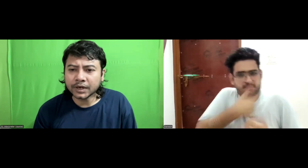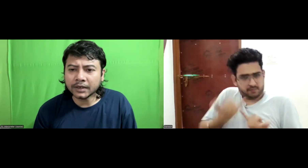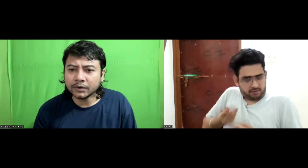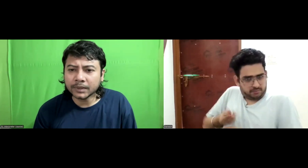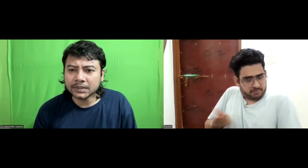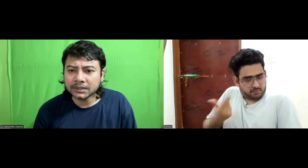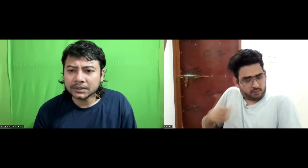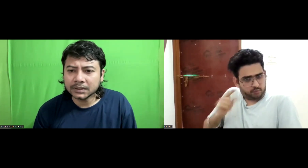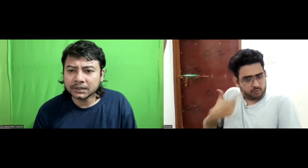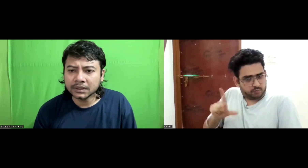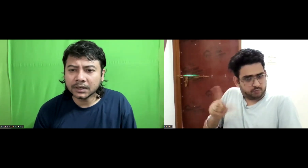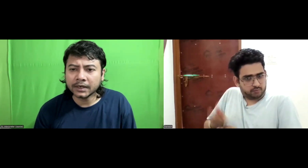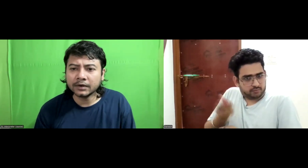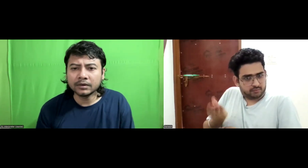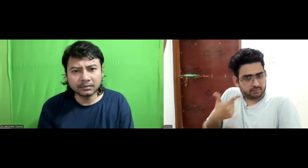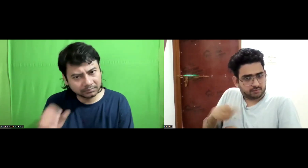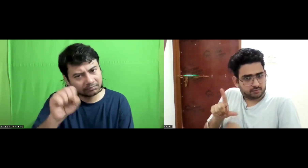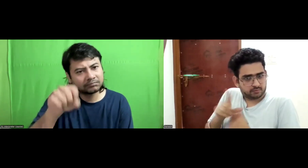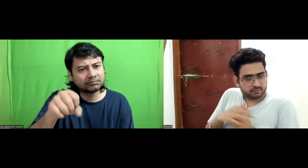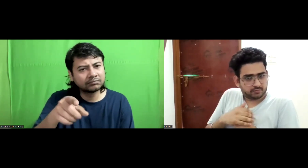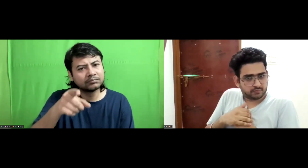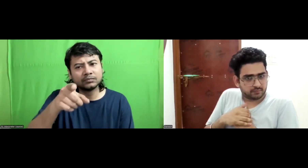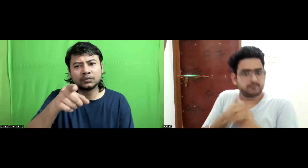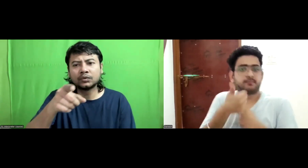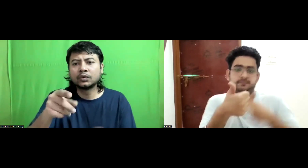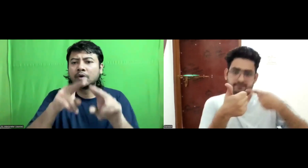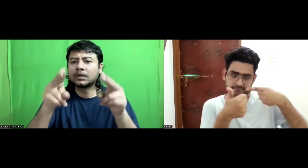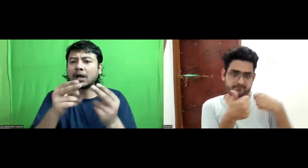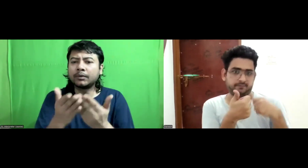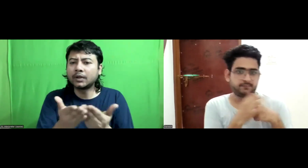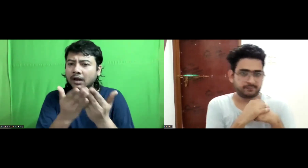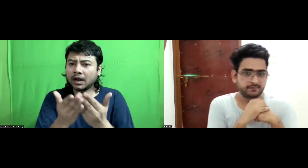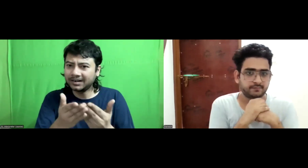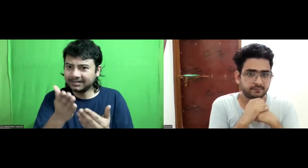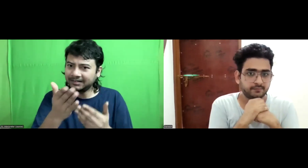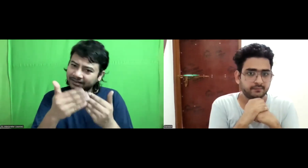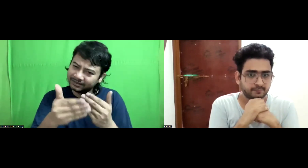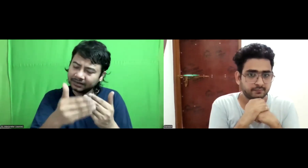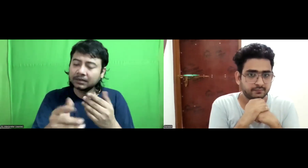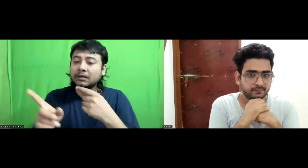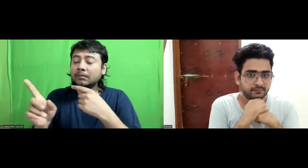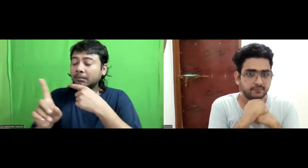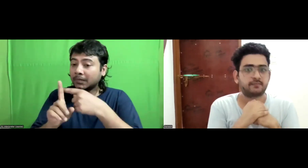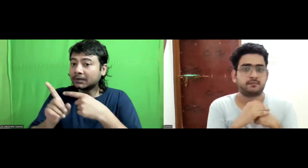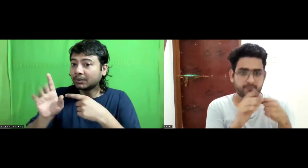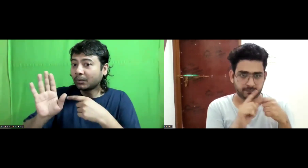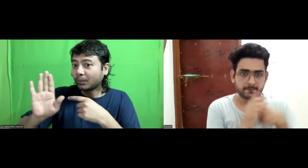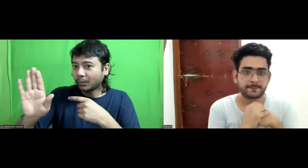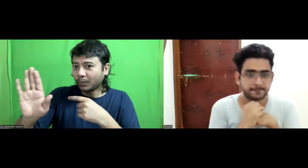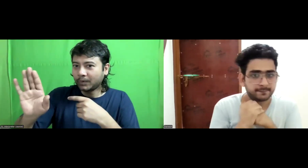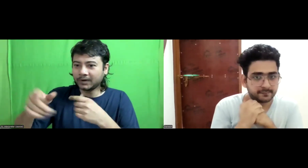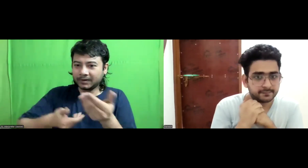So I should continue, Mataji? Yeah. Yeah, you should continue. And once that period is over, tell them also to do it.